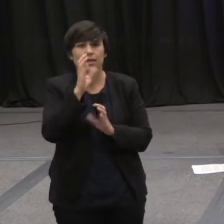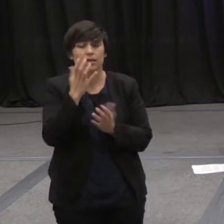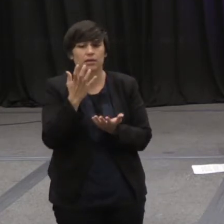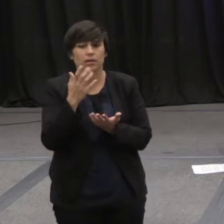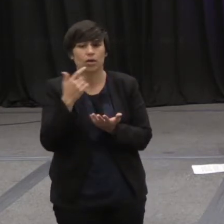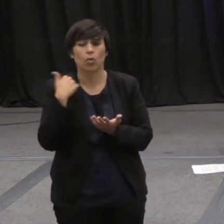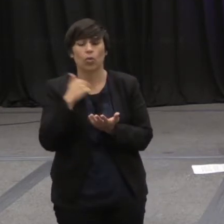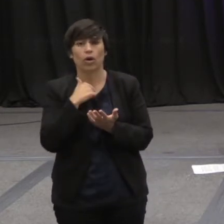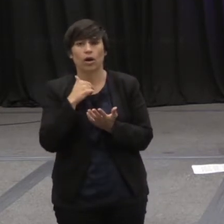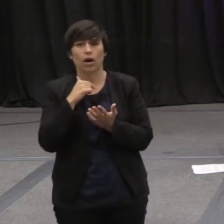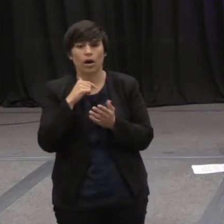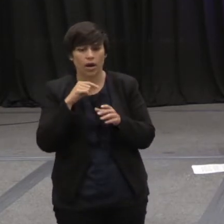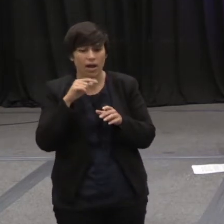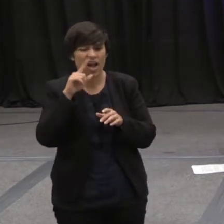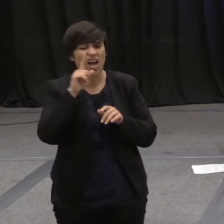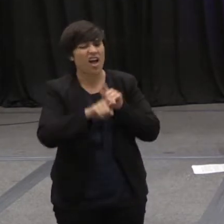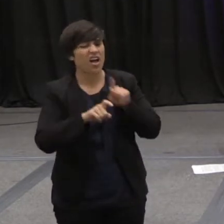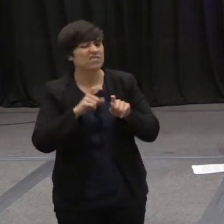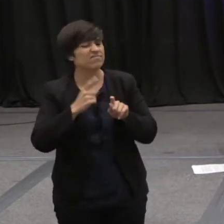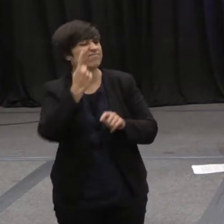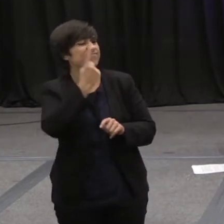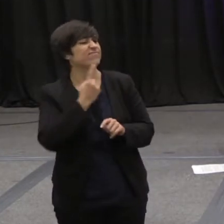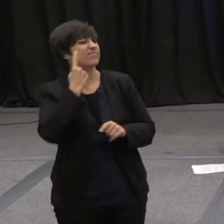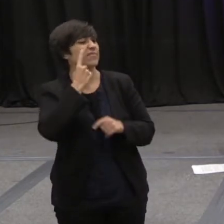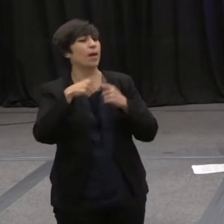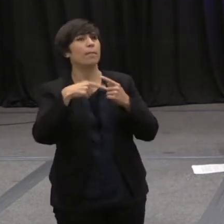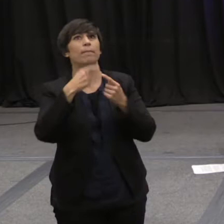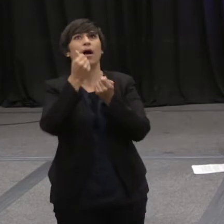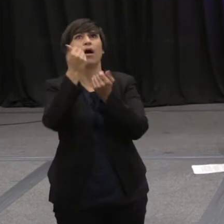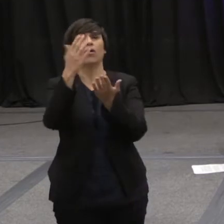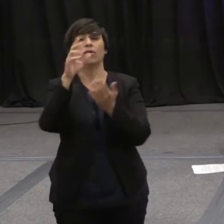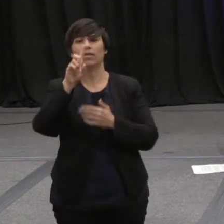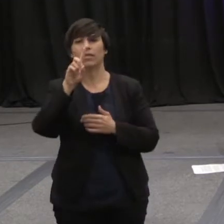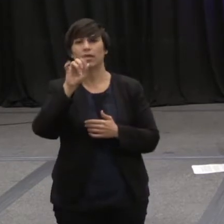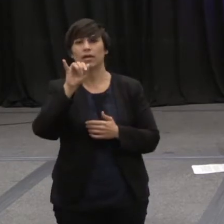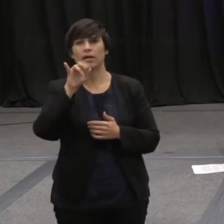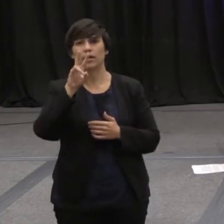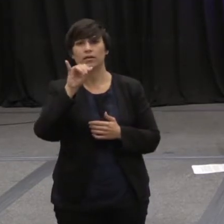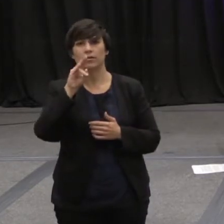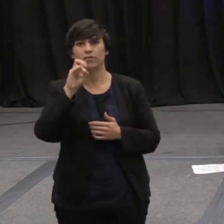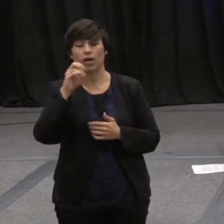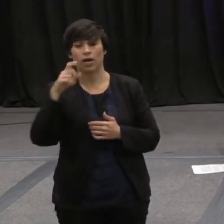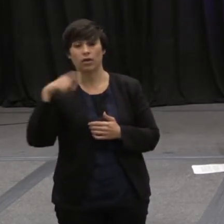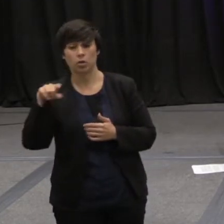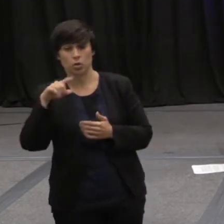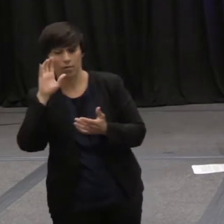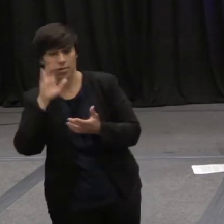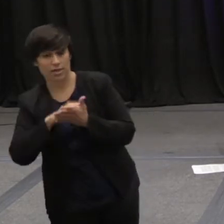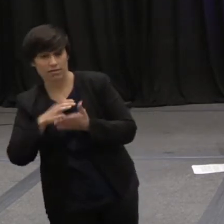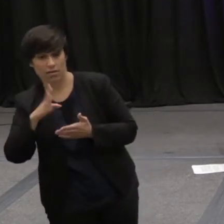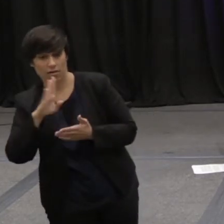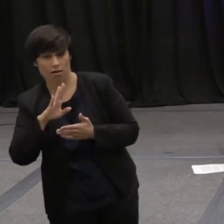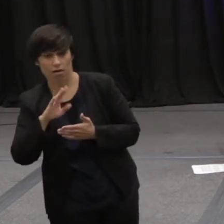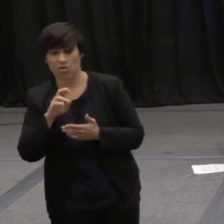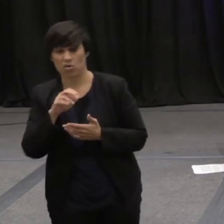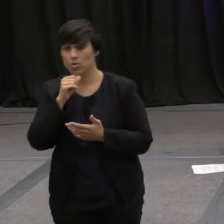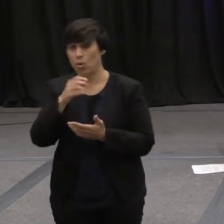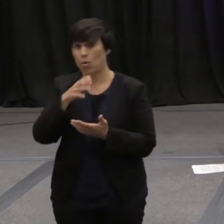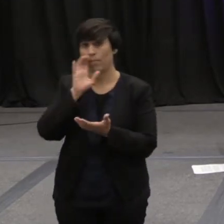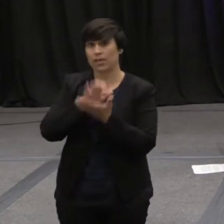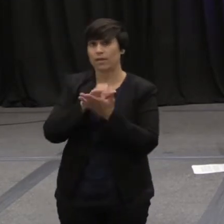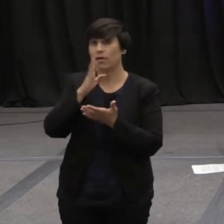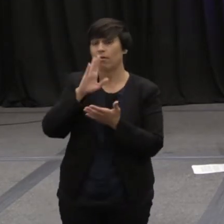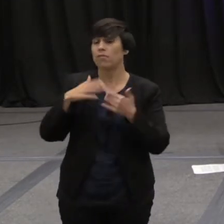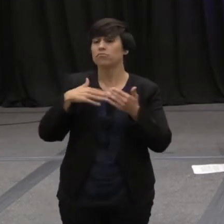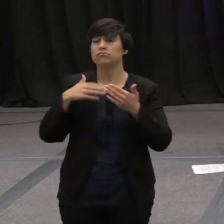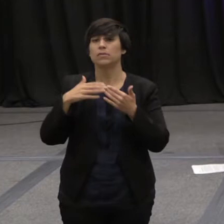we're asking questions about the divine and whether we come down the side if we believe in God or we don't. Most people ask the question